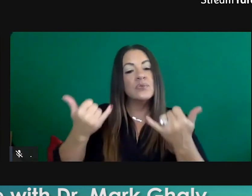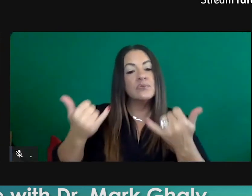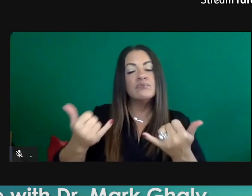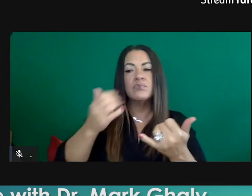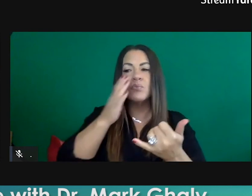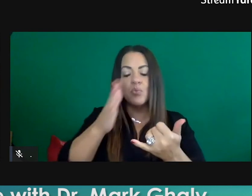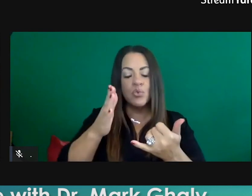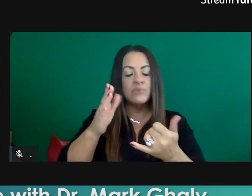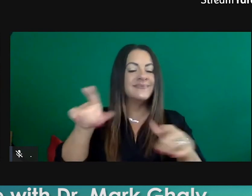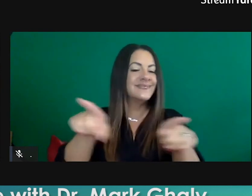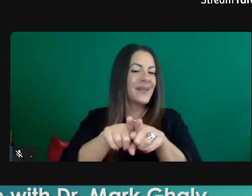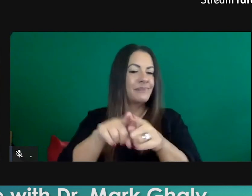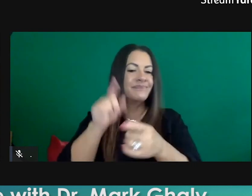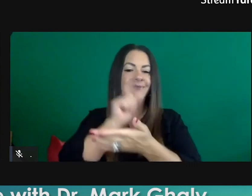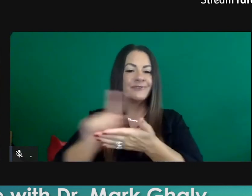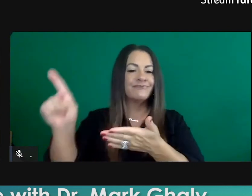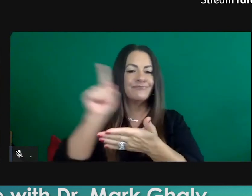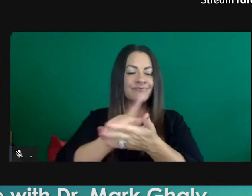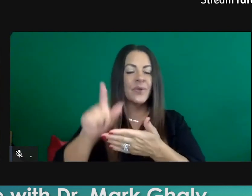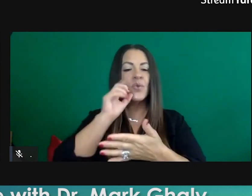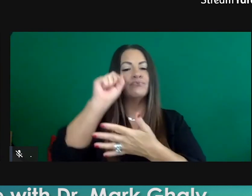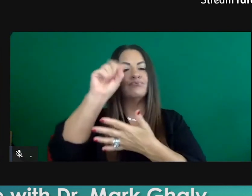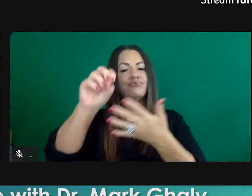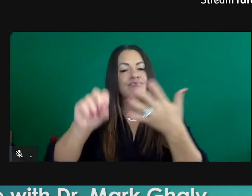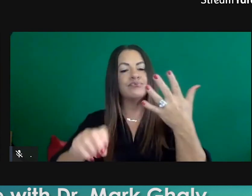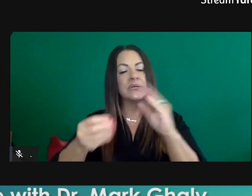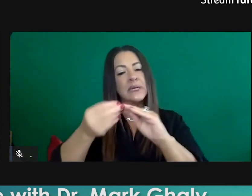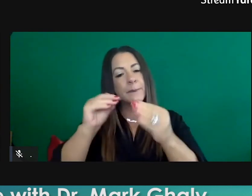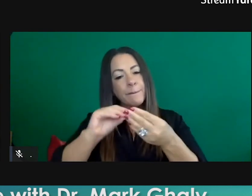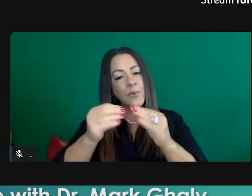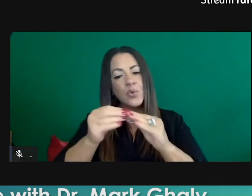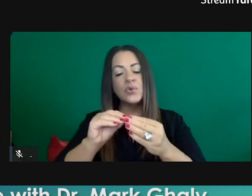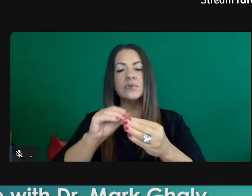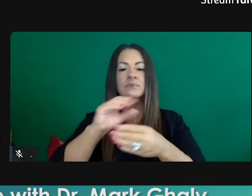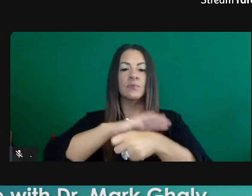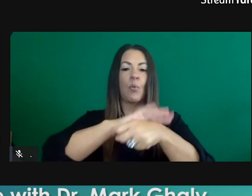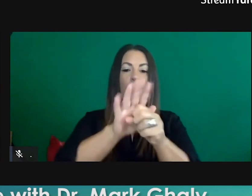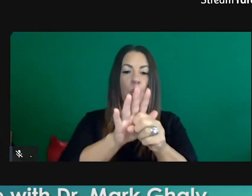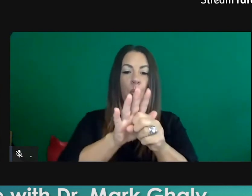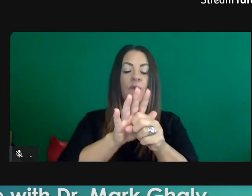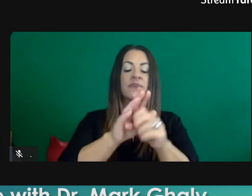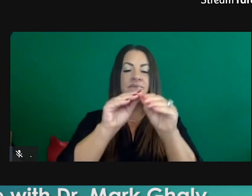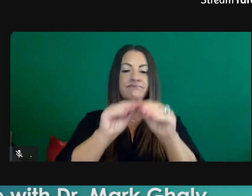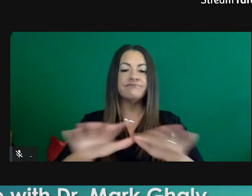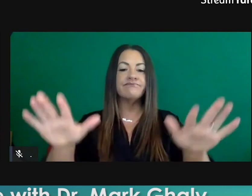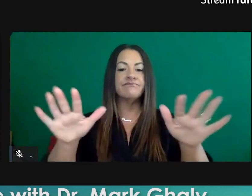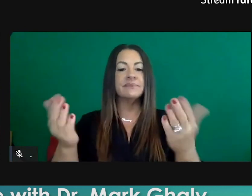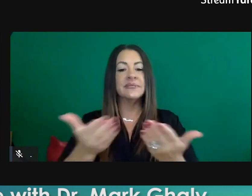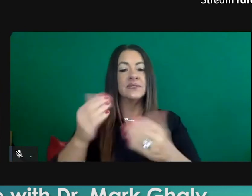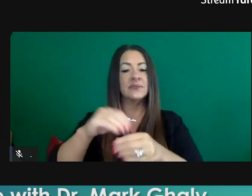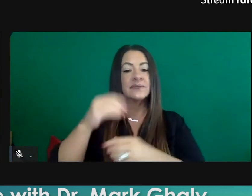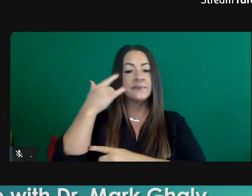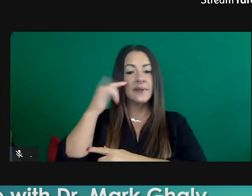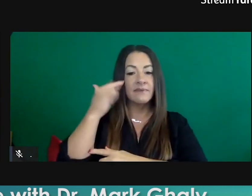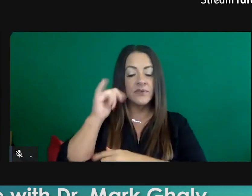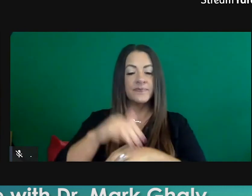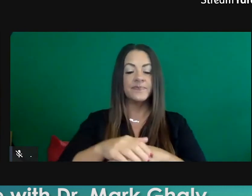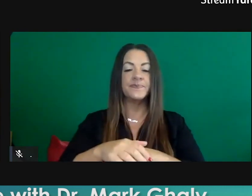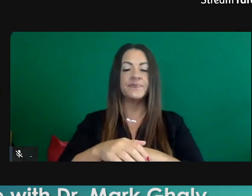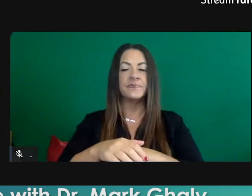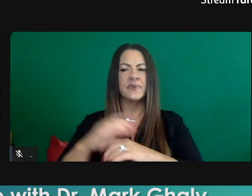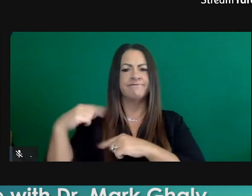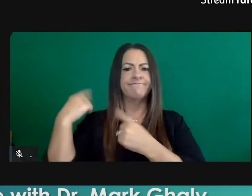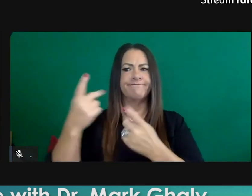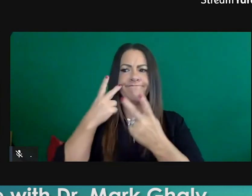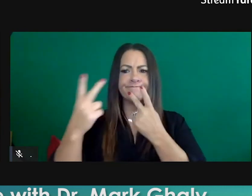we do every week, our numbers to update you on COVID transmission across the state and what we're seeing, but then